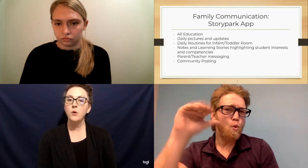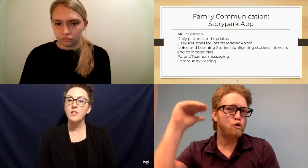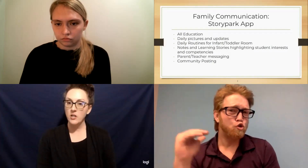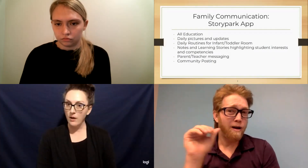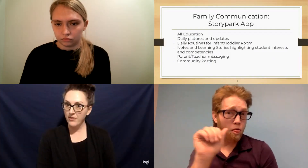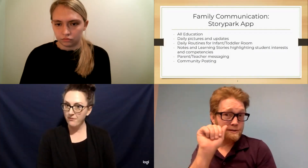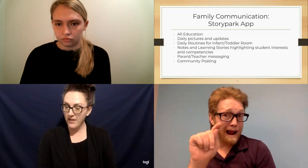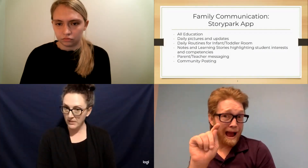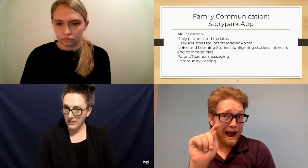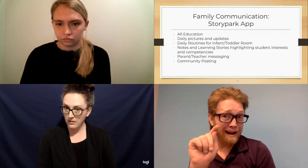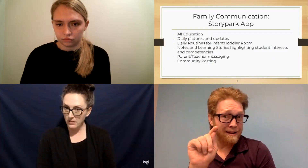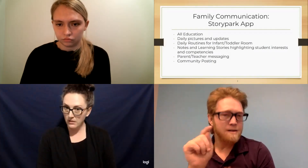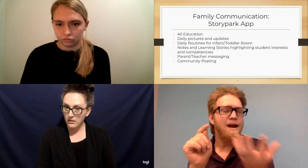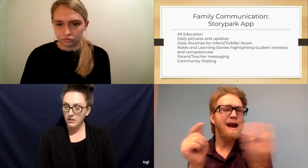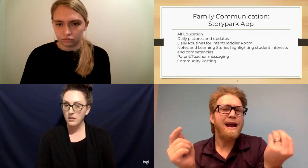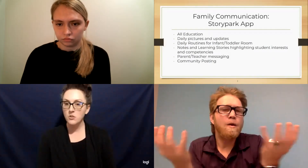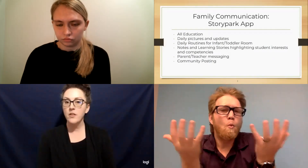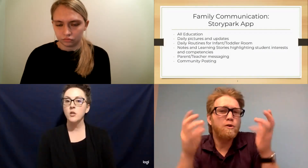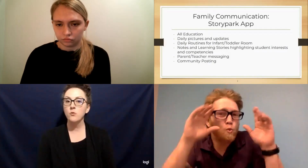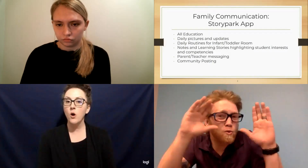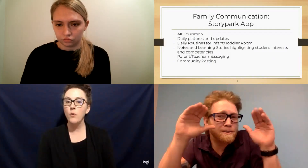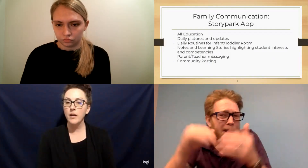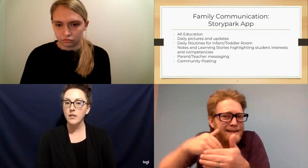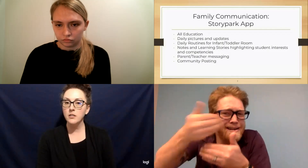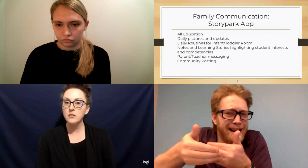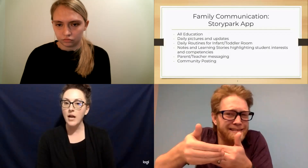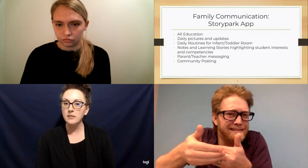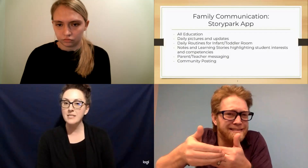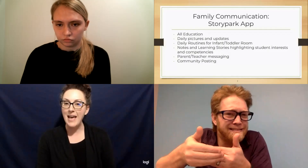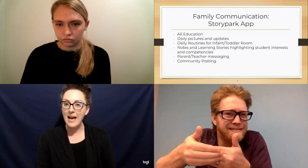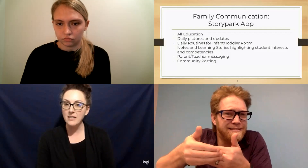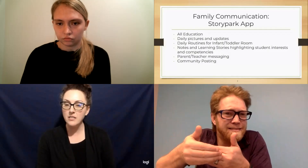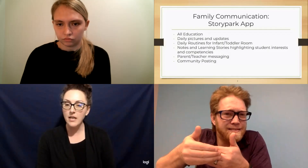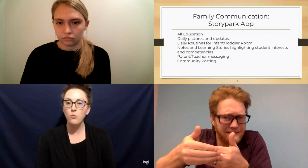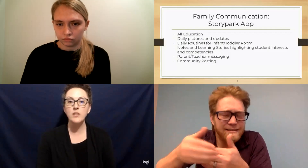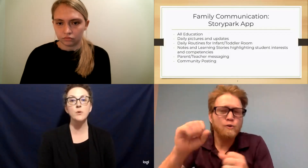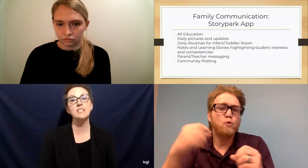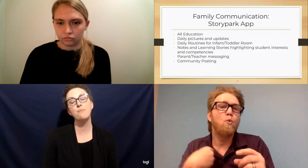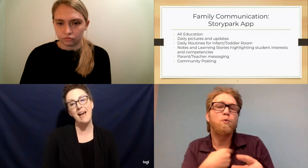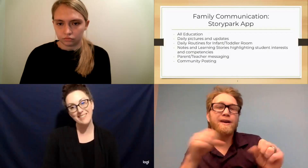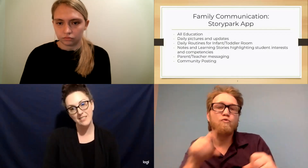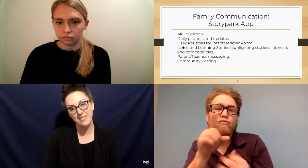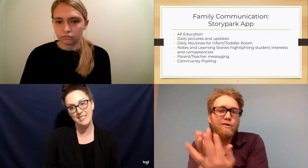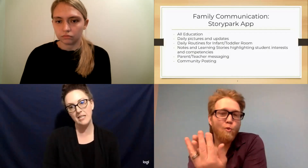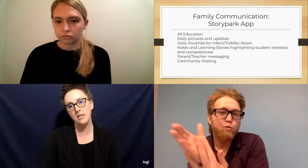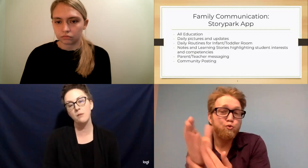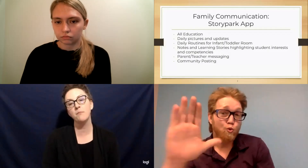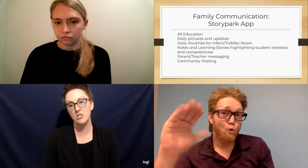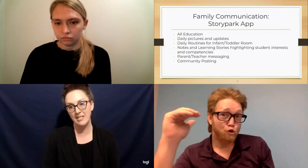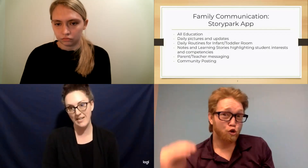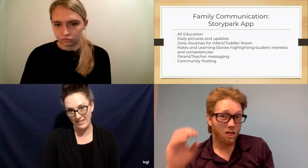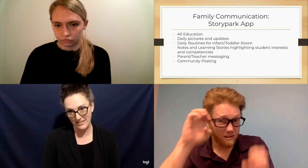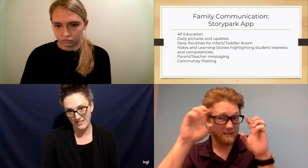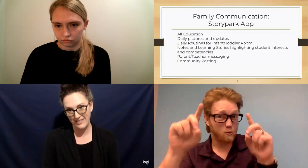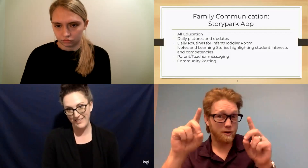And we share that with the family so that you know where your child is at and what to expect to see